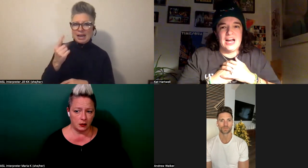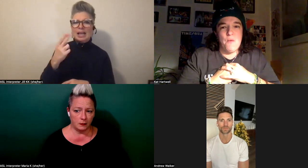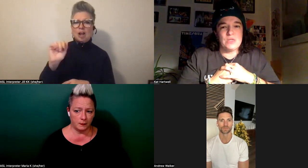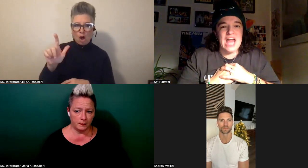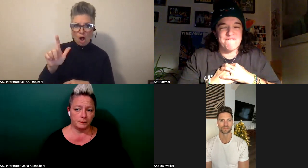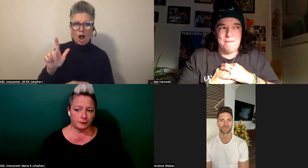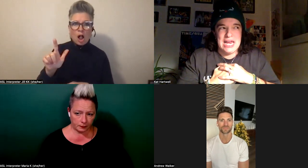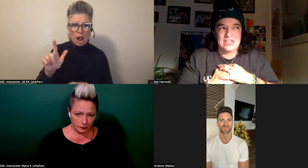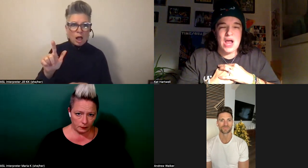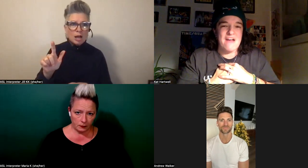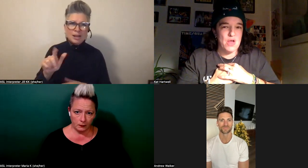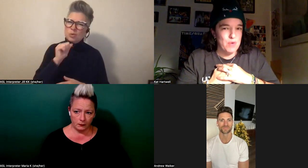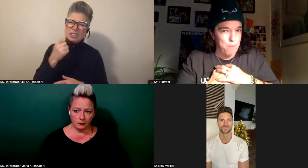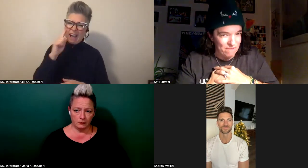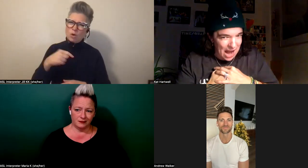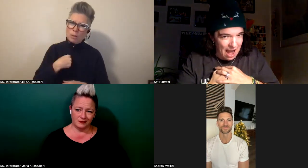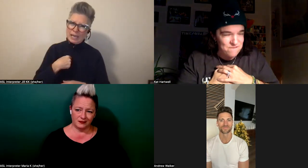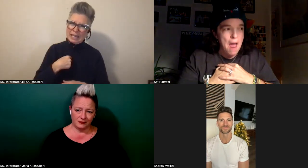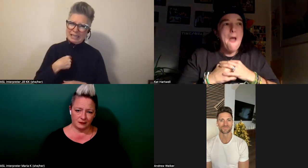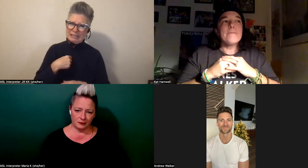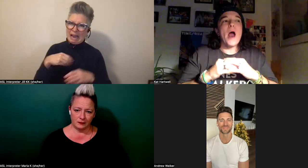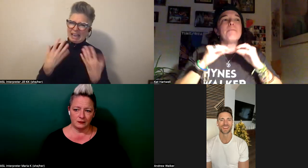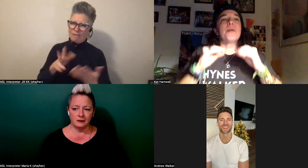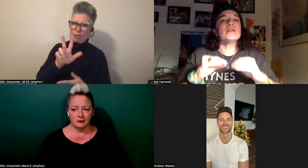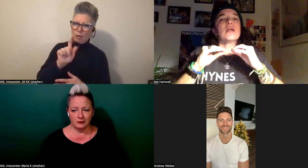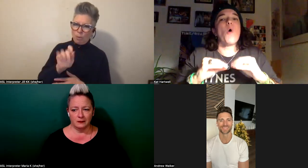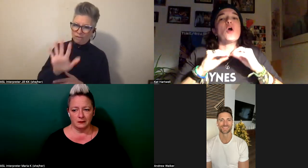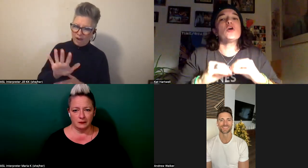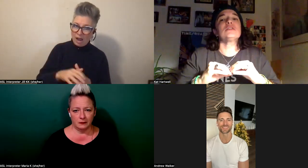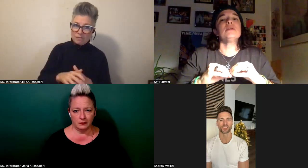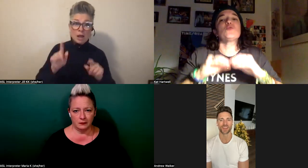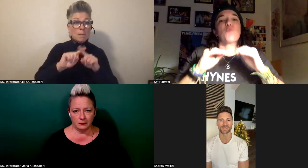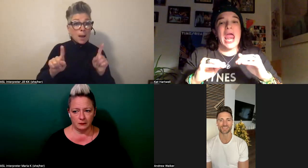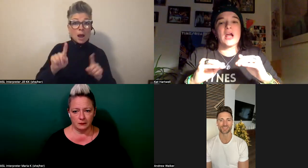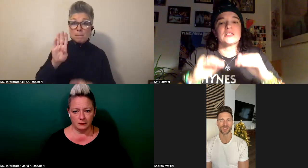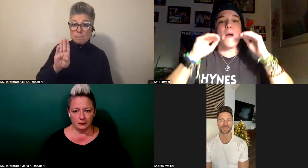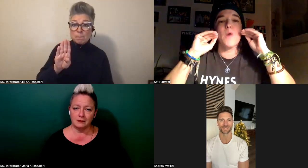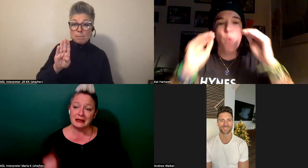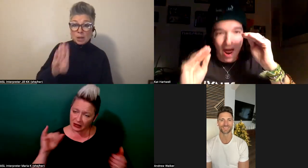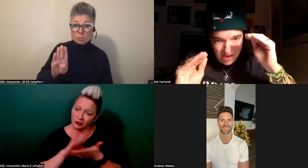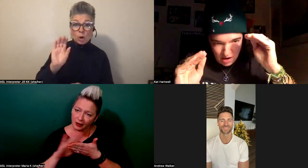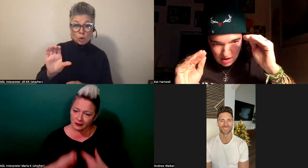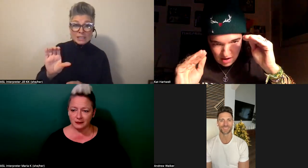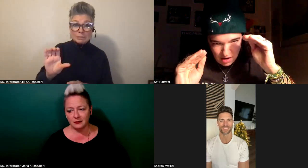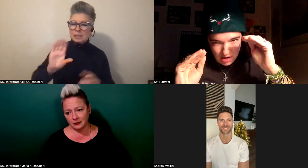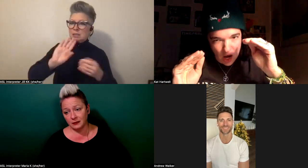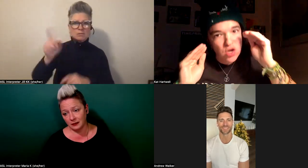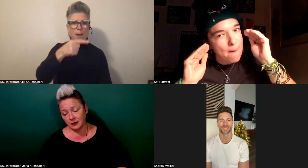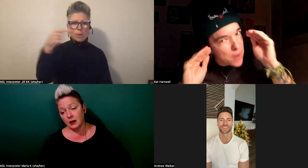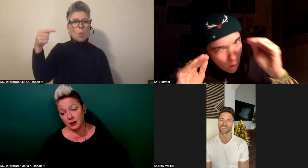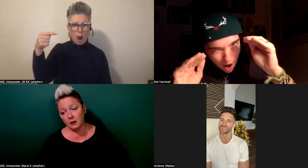didn't like it. It was not for me. So I gave it a 3.5. But Baltimore Christmas, Still nice. That's still nice. Number one.